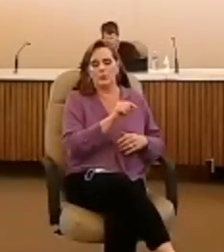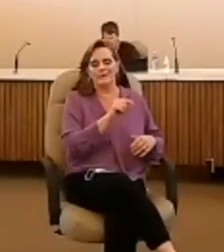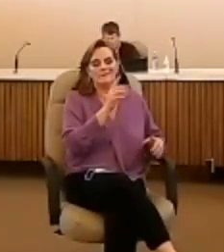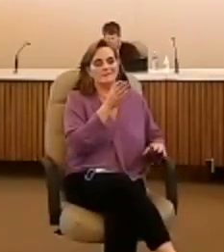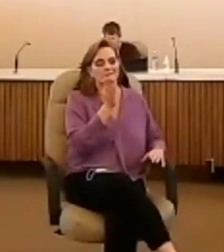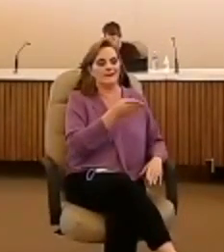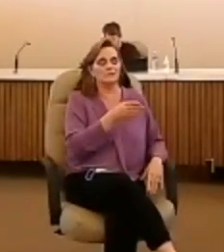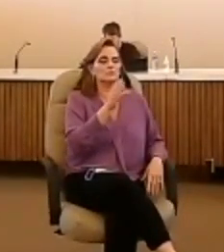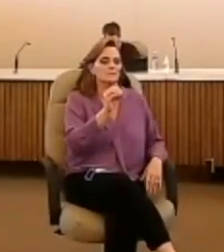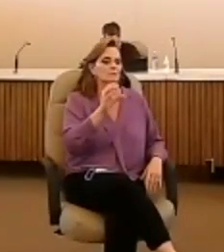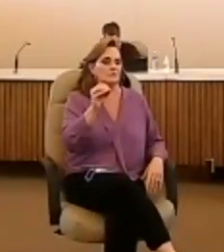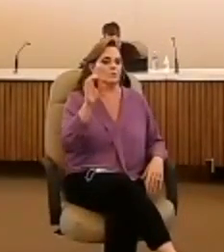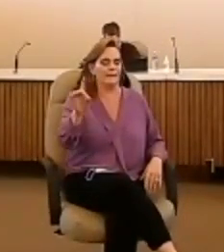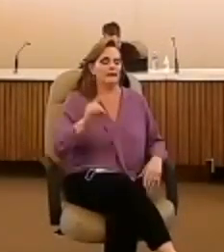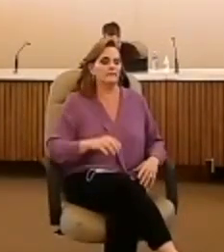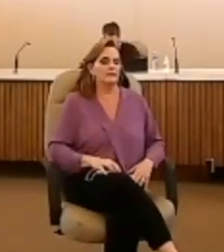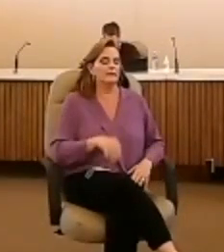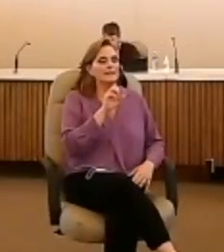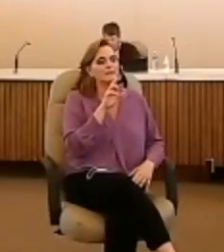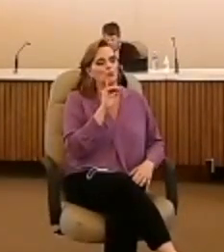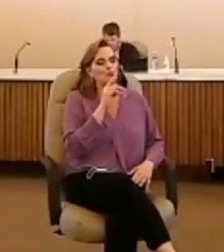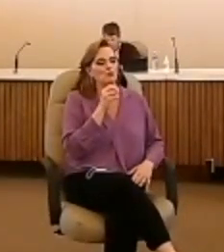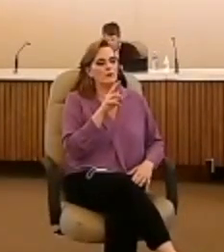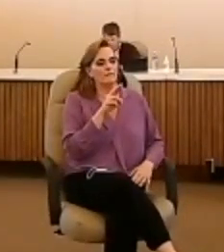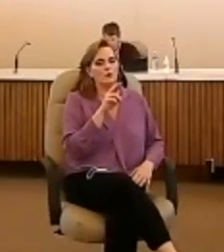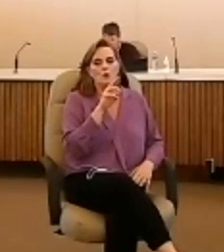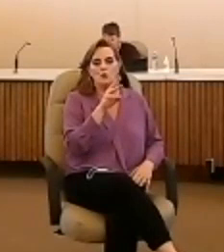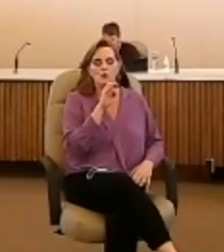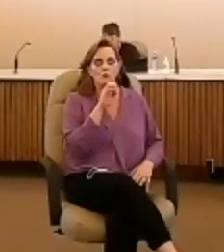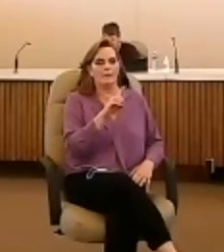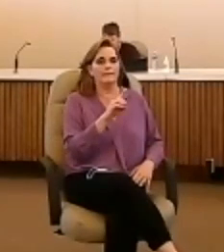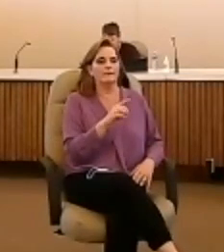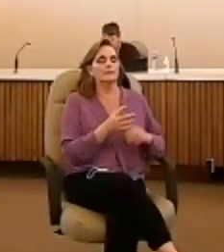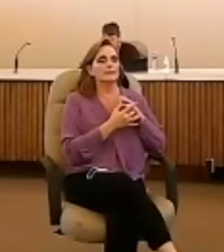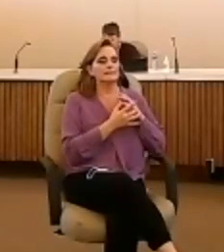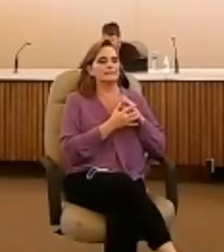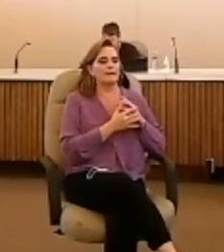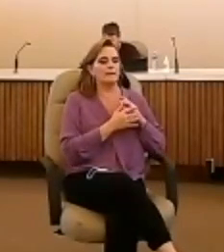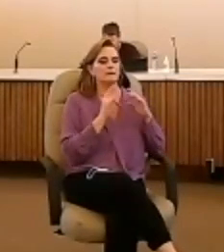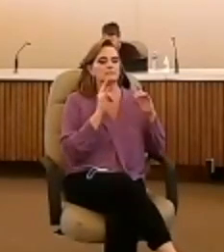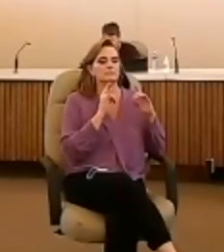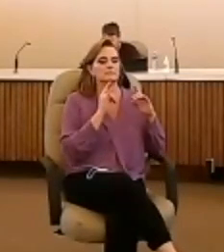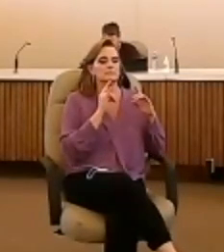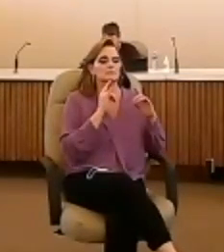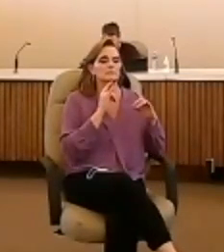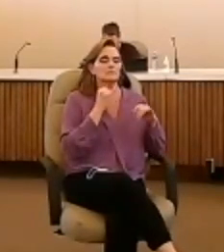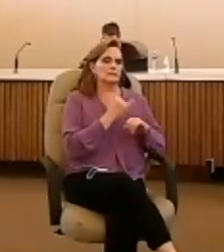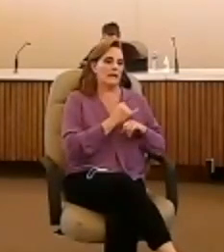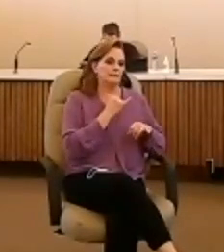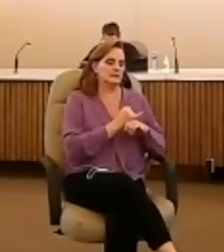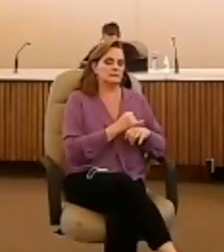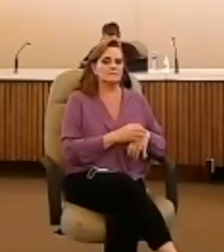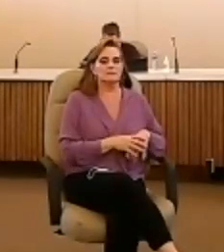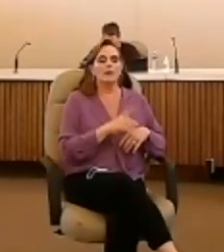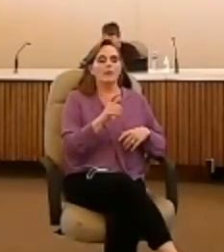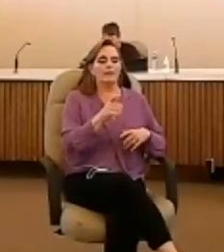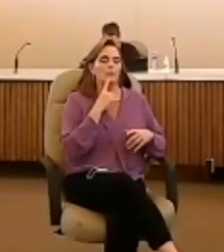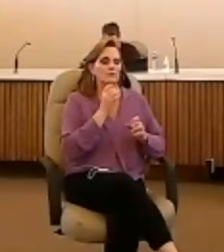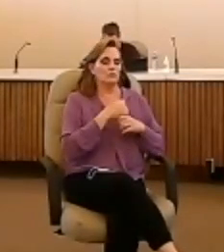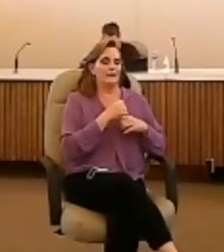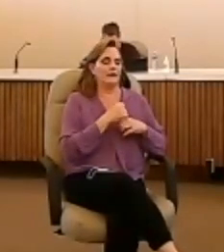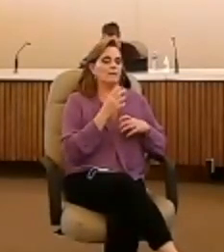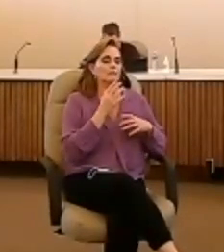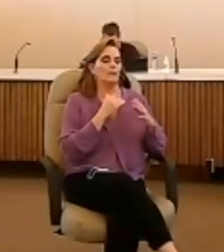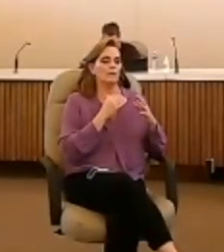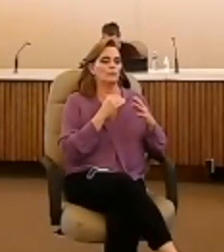2020-008, Riverwood Tech Campus LLC, 4545 East River Road, to construct a three-story building